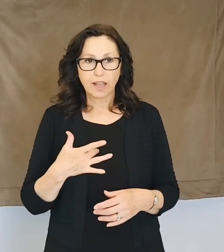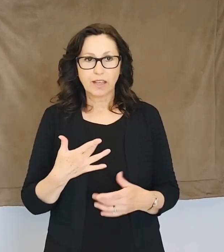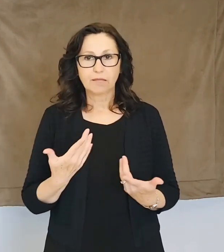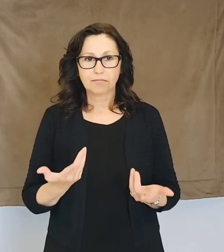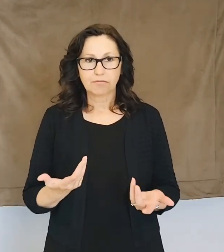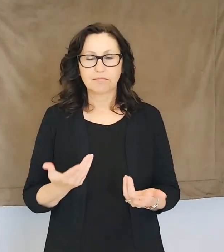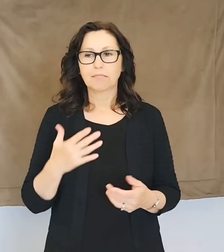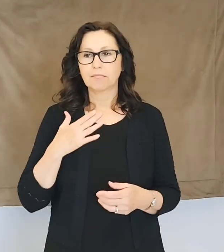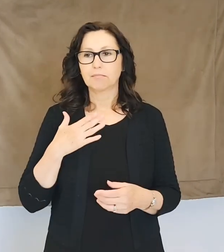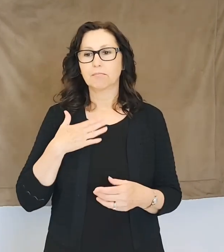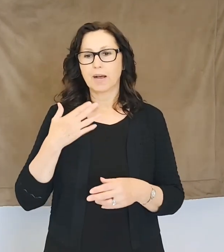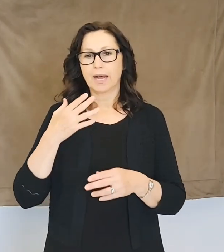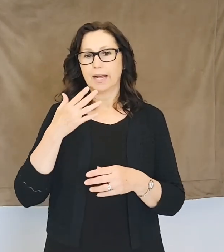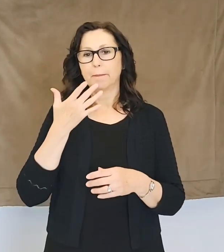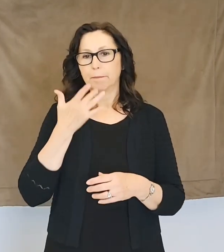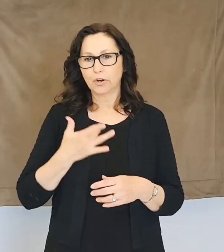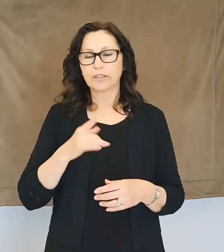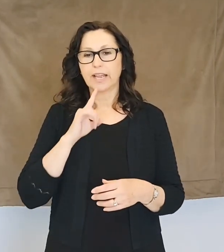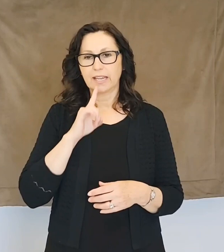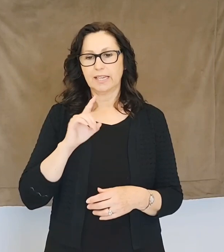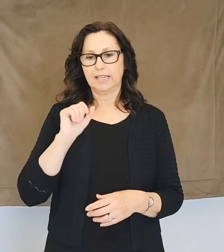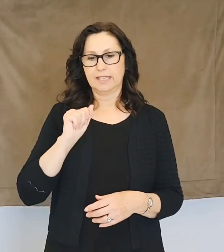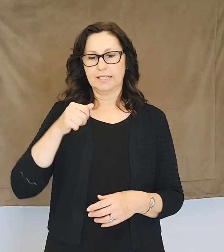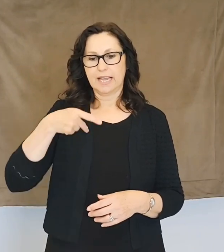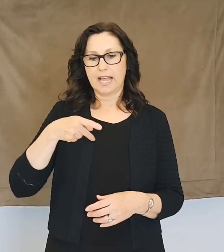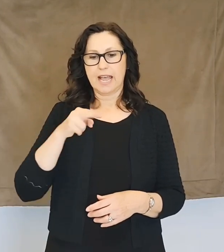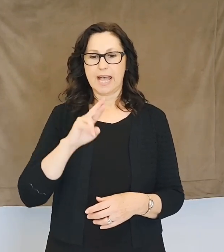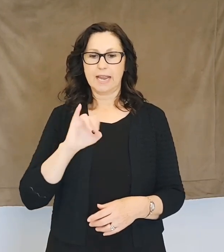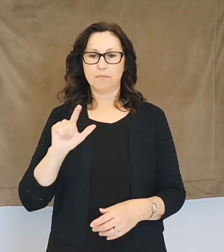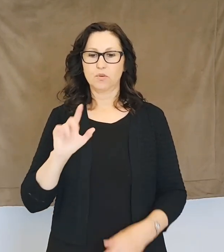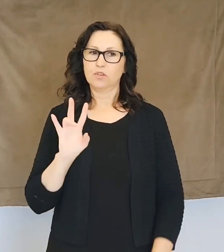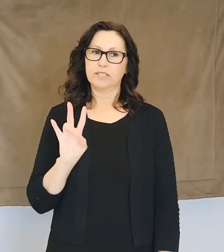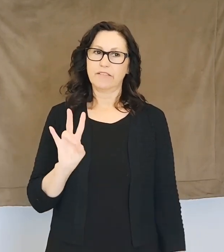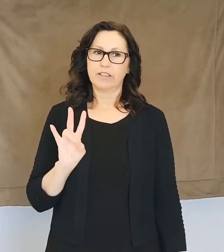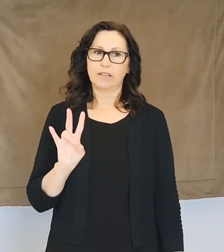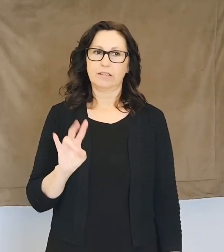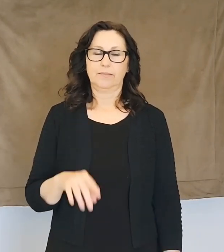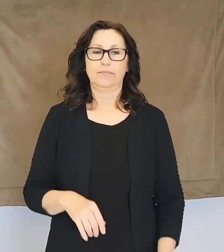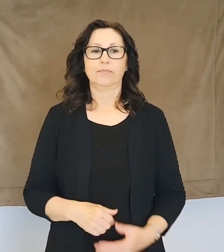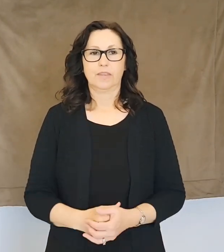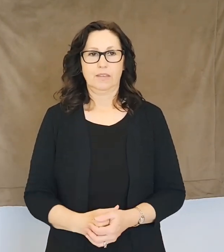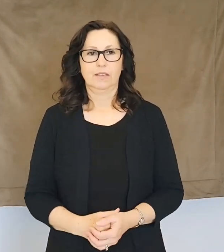birthday? My birthday is April 7th.